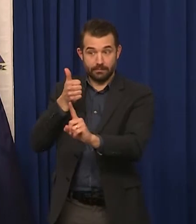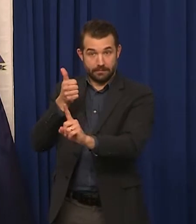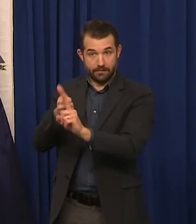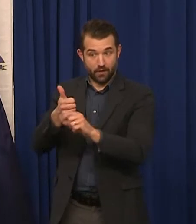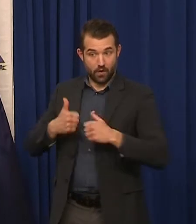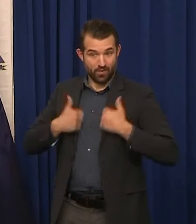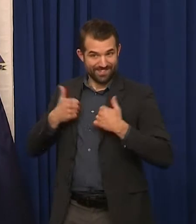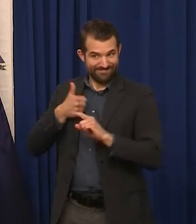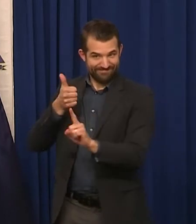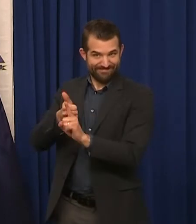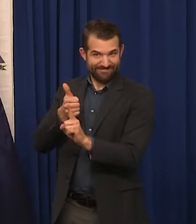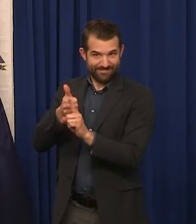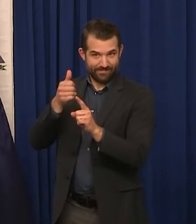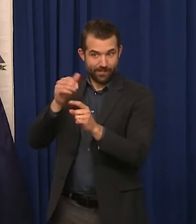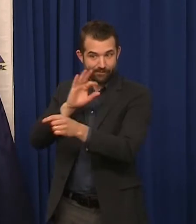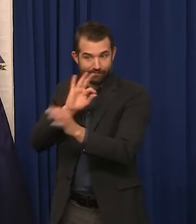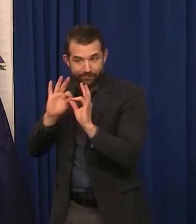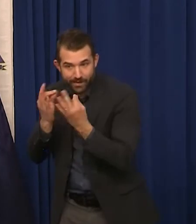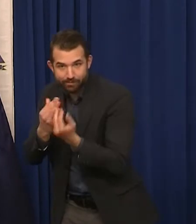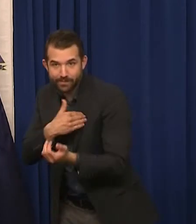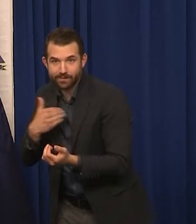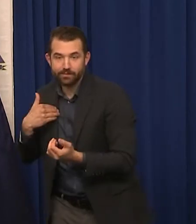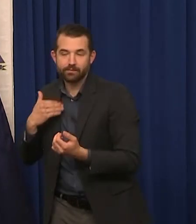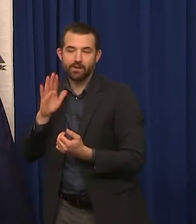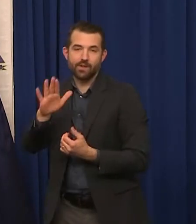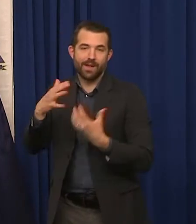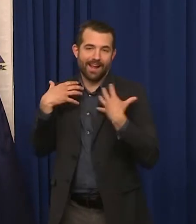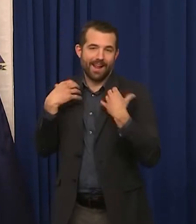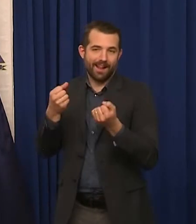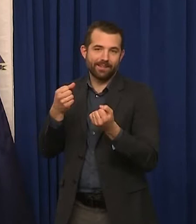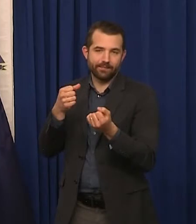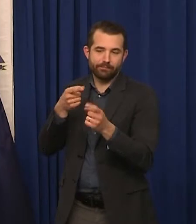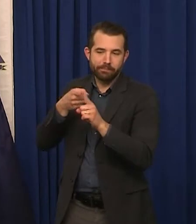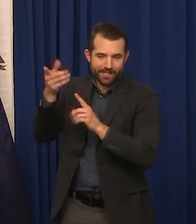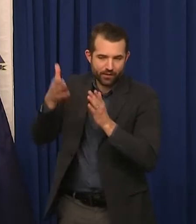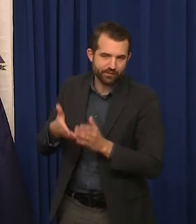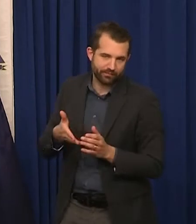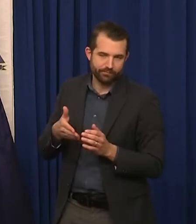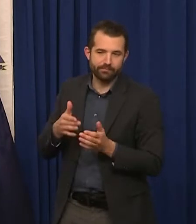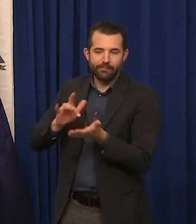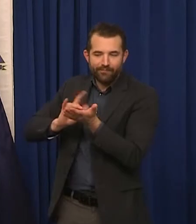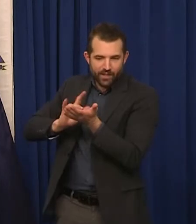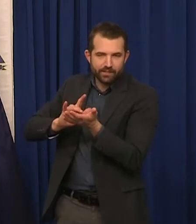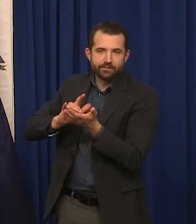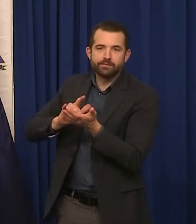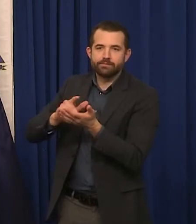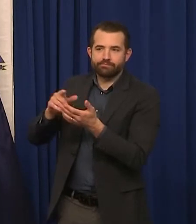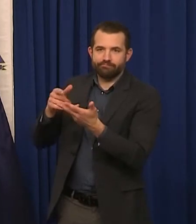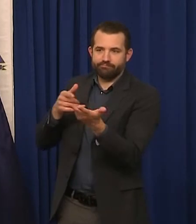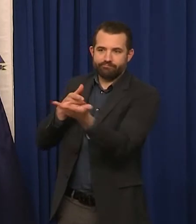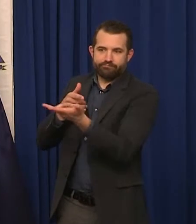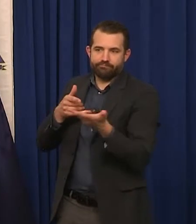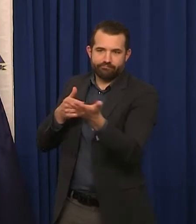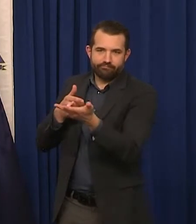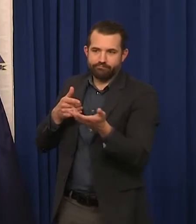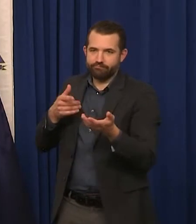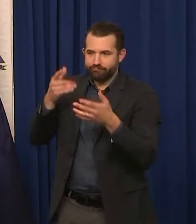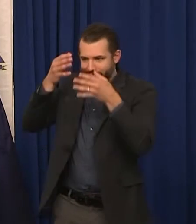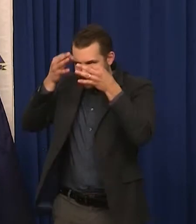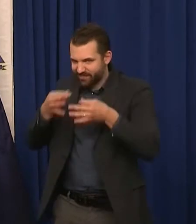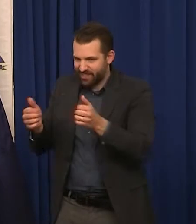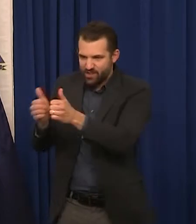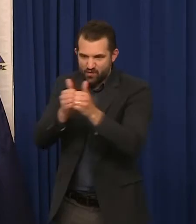family members, and their healthcare providers. Maine CDC, the state overall, does not intercede in that decision